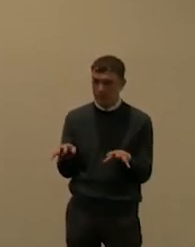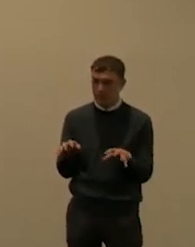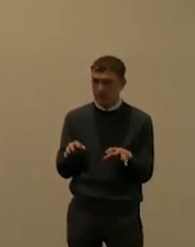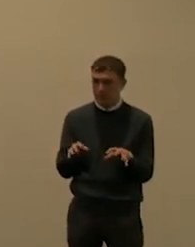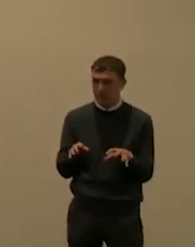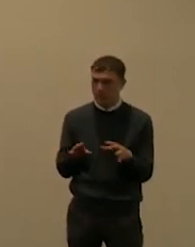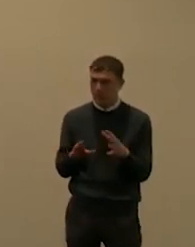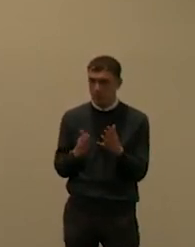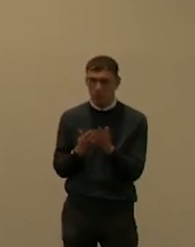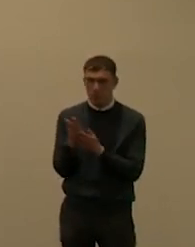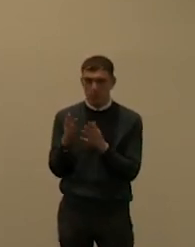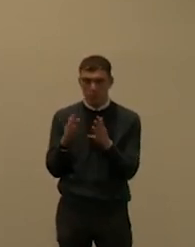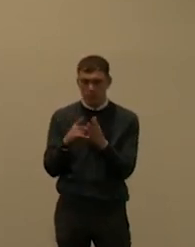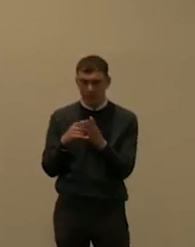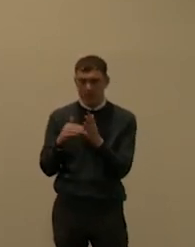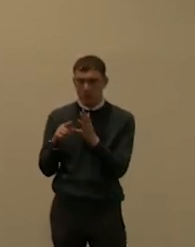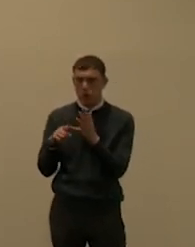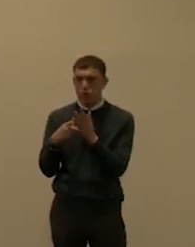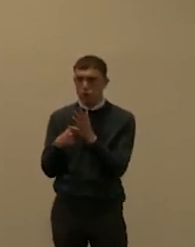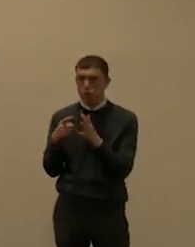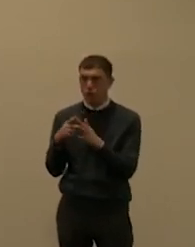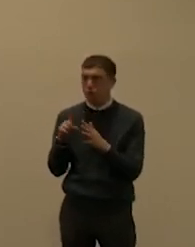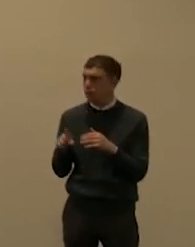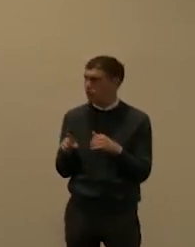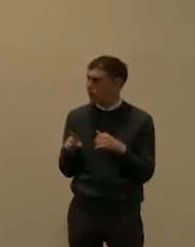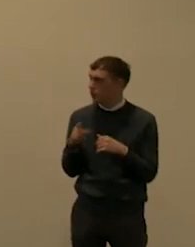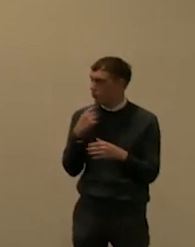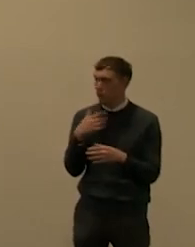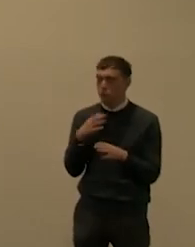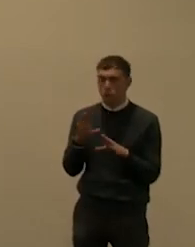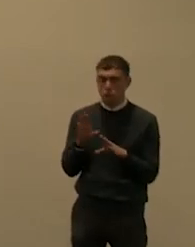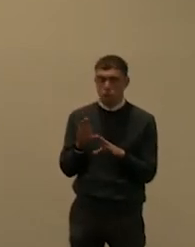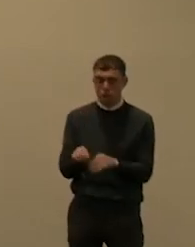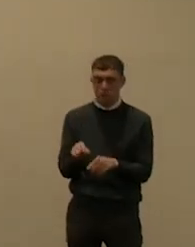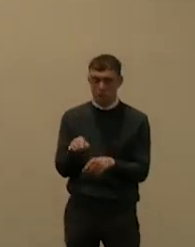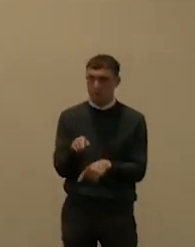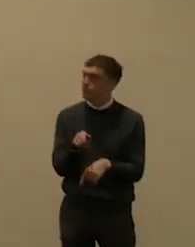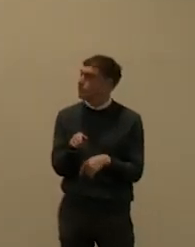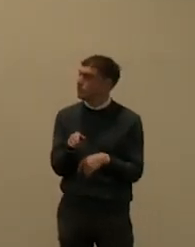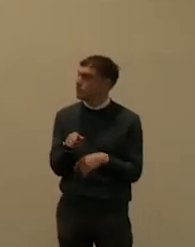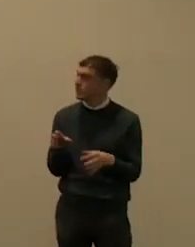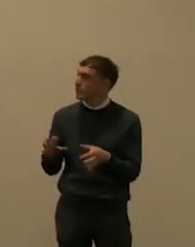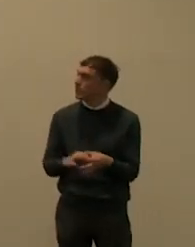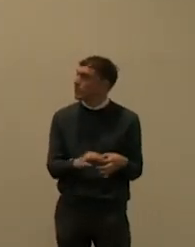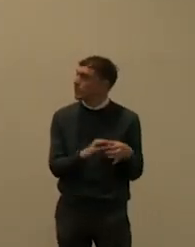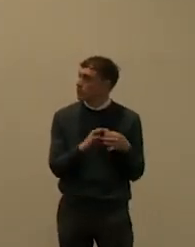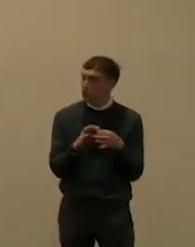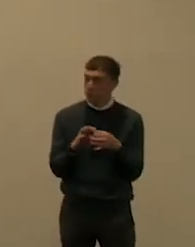the Azure Virtual WAN. And I will now stop the connection between those